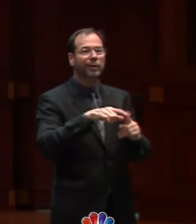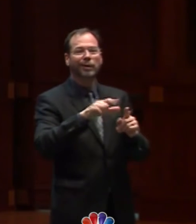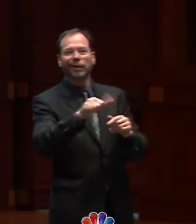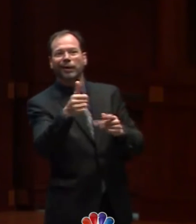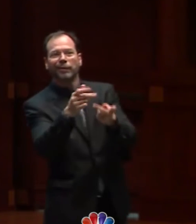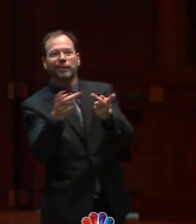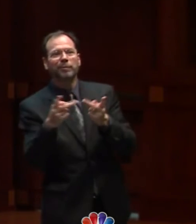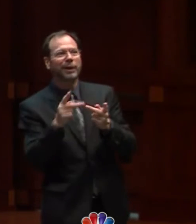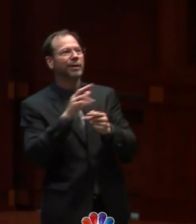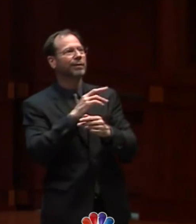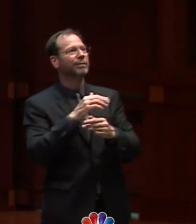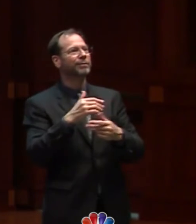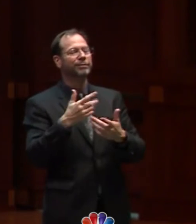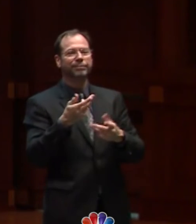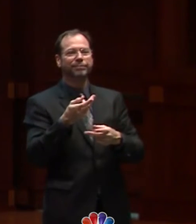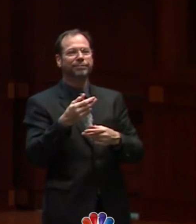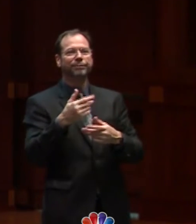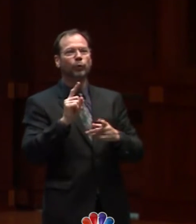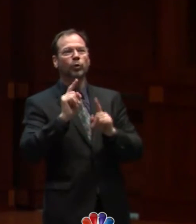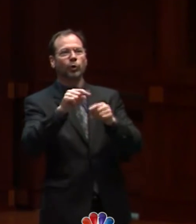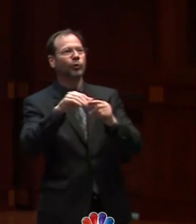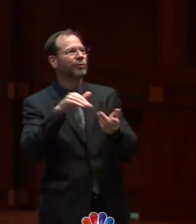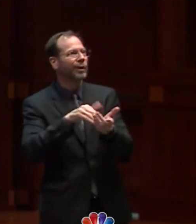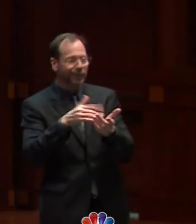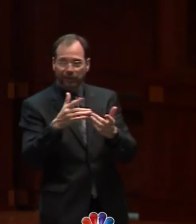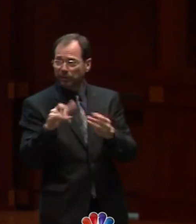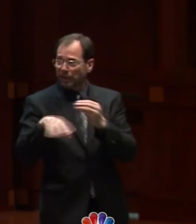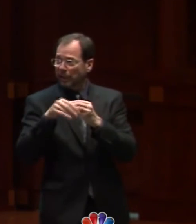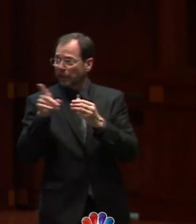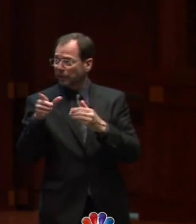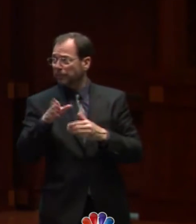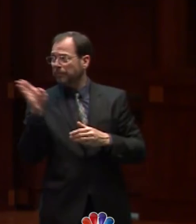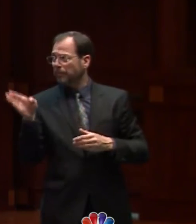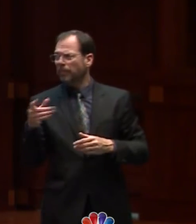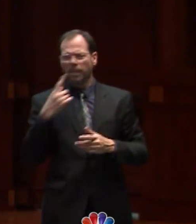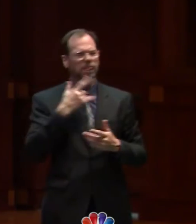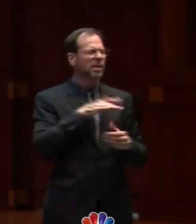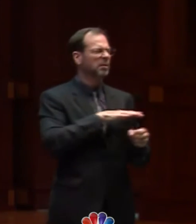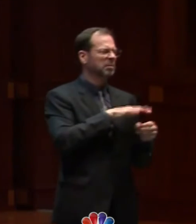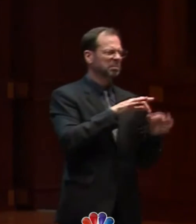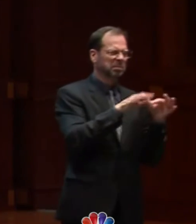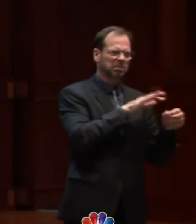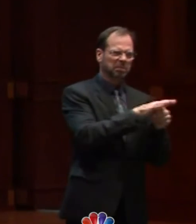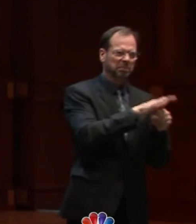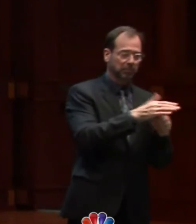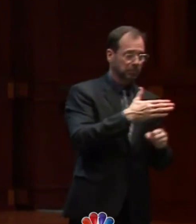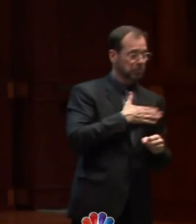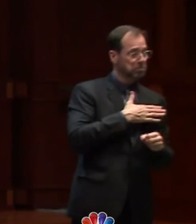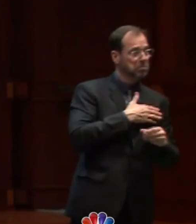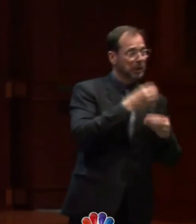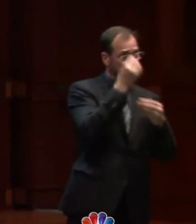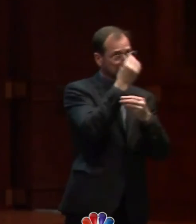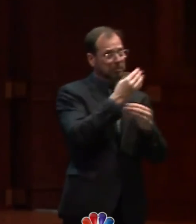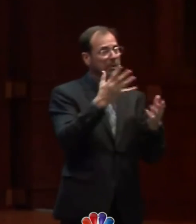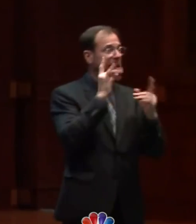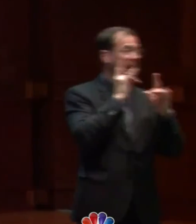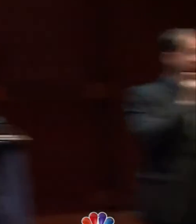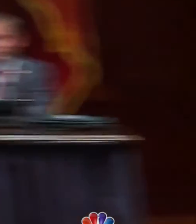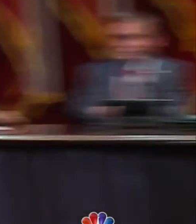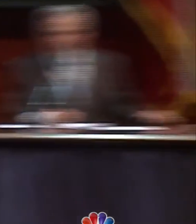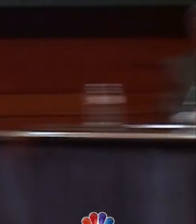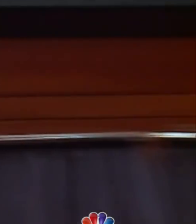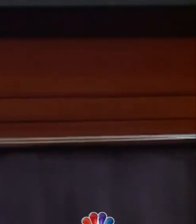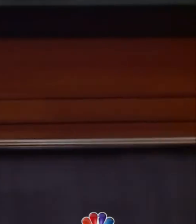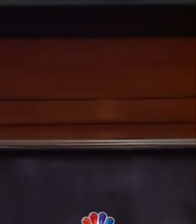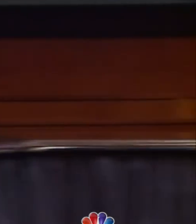providers. But, Doctor, did you want to add any more to that? I think you covered it, Governor. Okay. Again, my message is that the testing is an